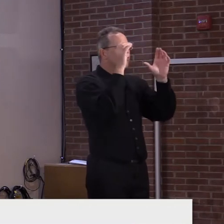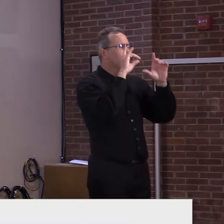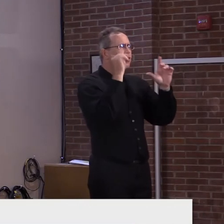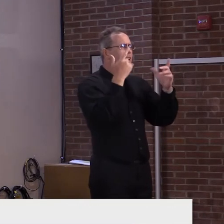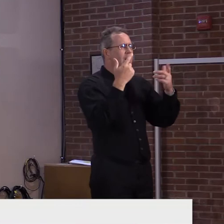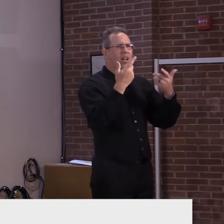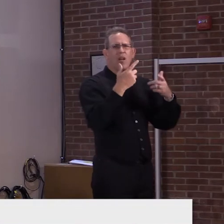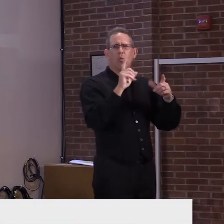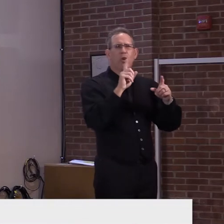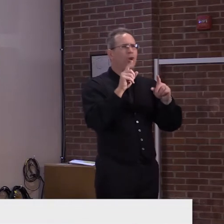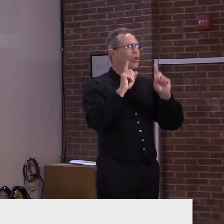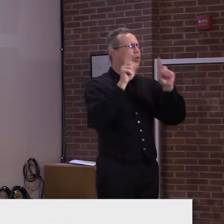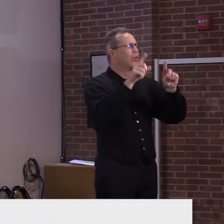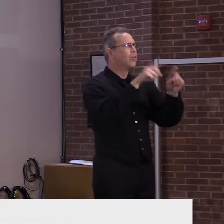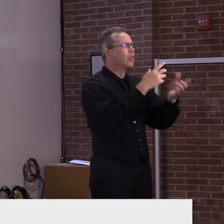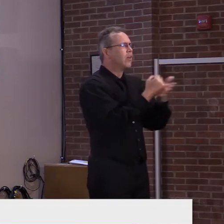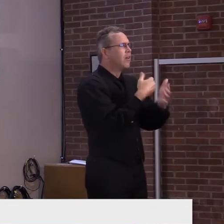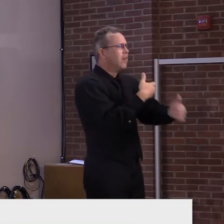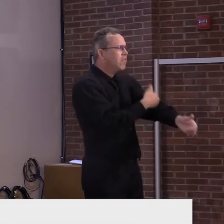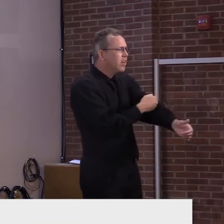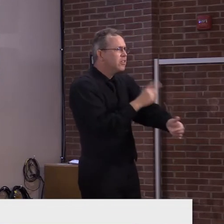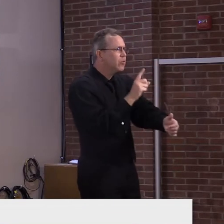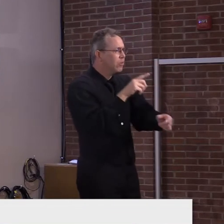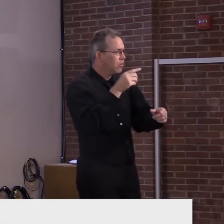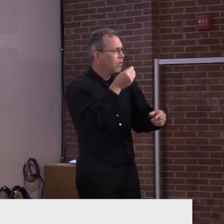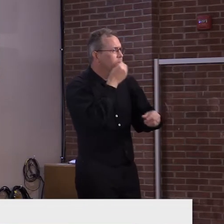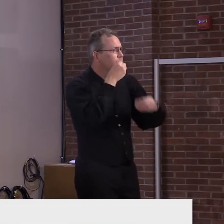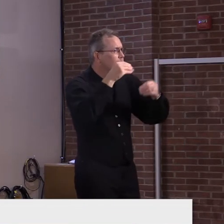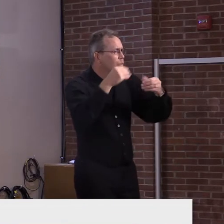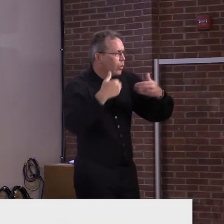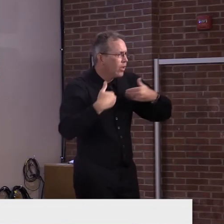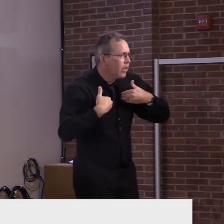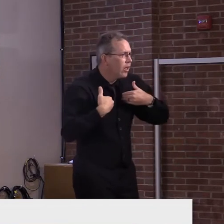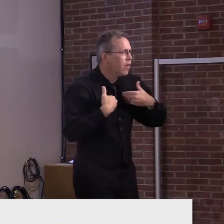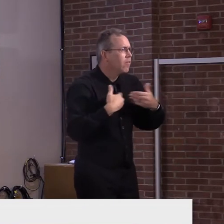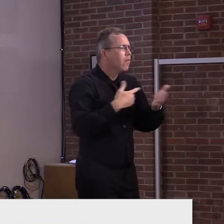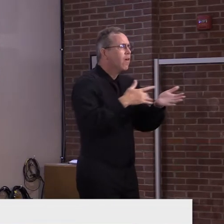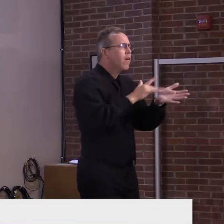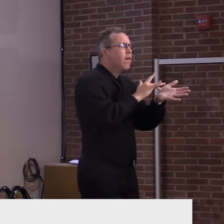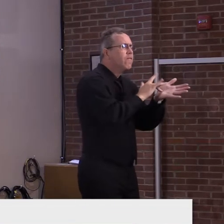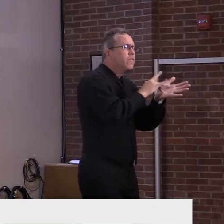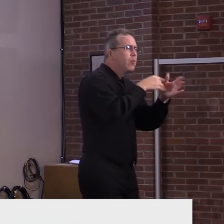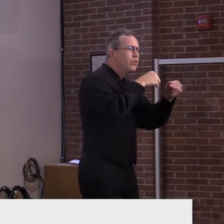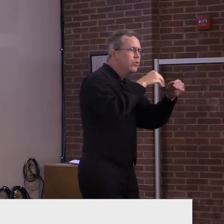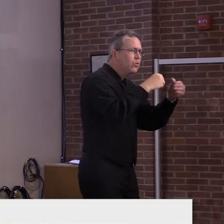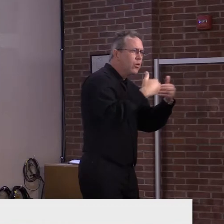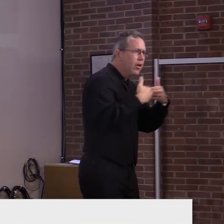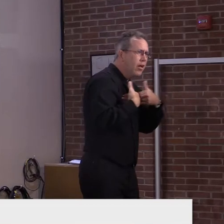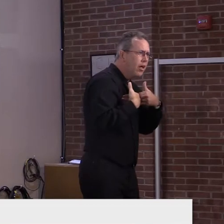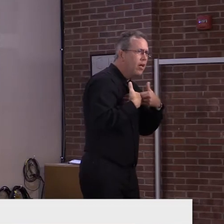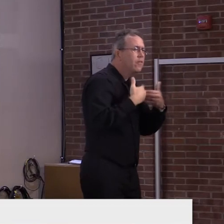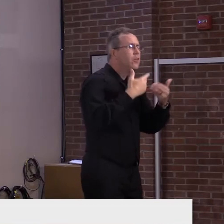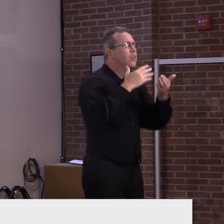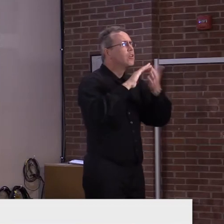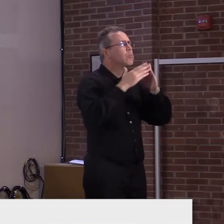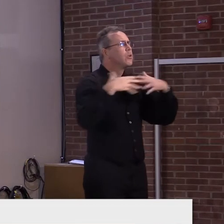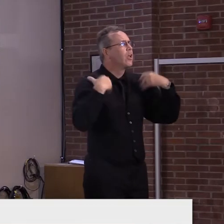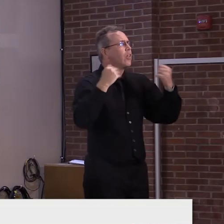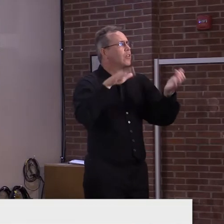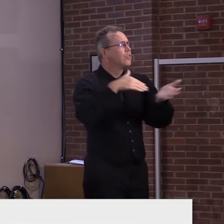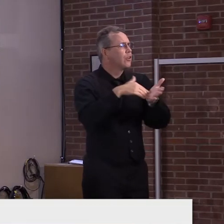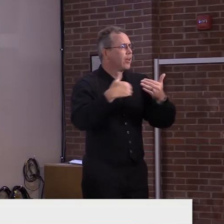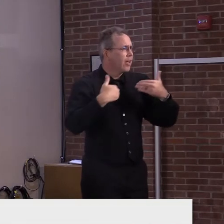those in grocery stores. You can also visit pharmacy locations at community health centers of Burlington, Northwestern Medical Center,